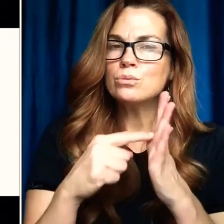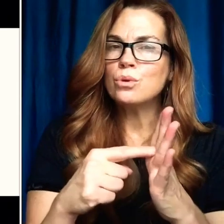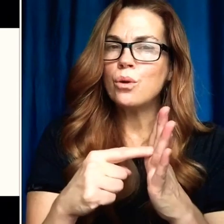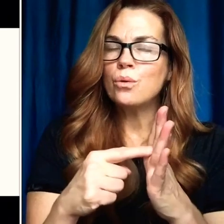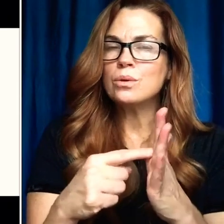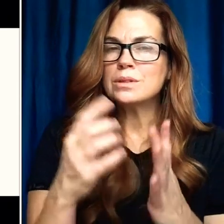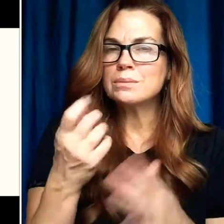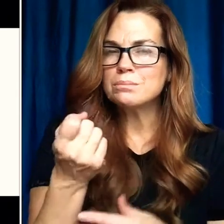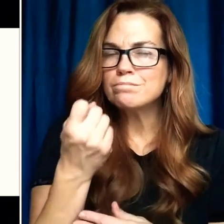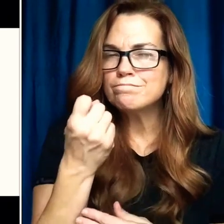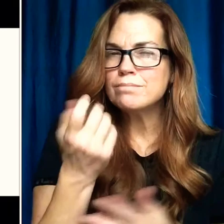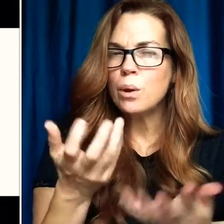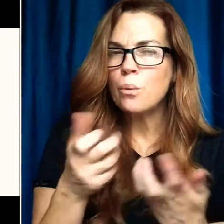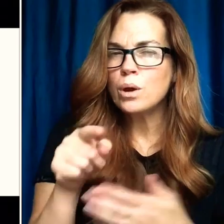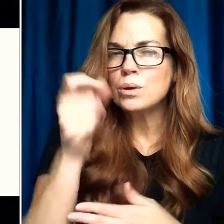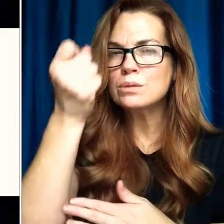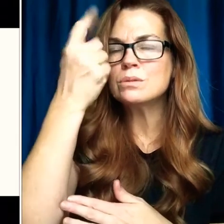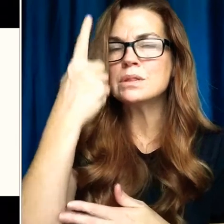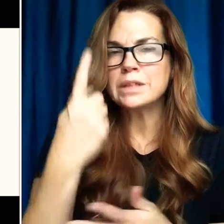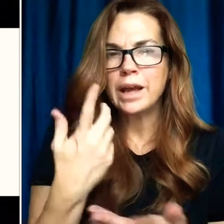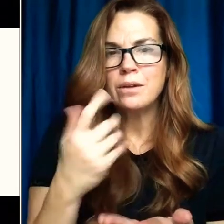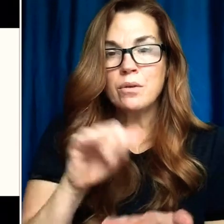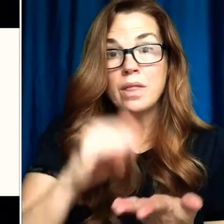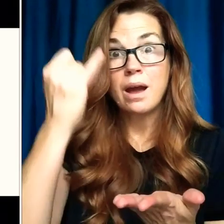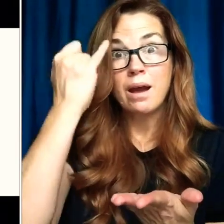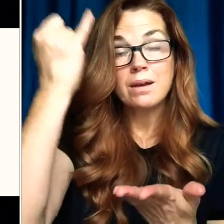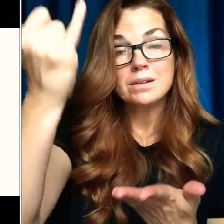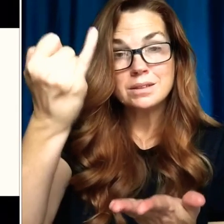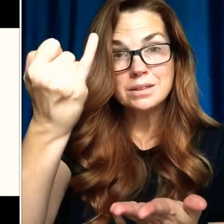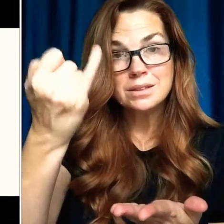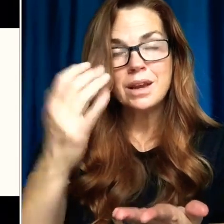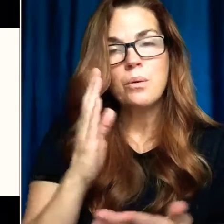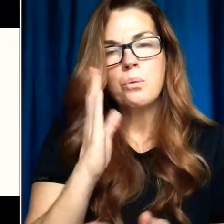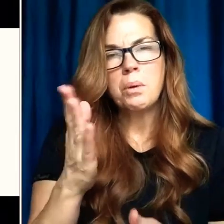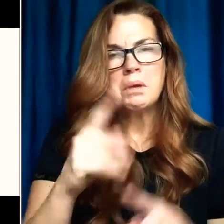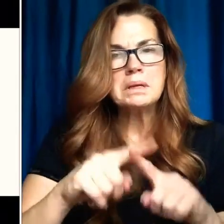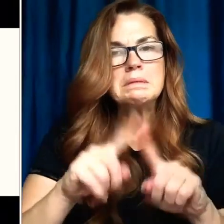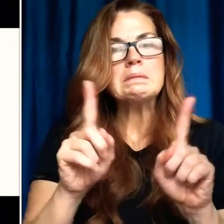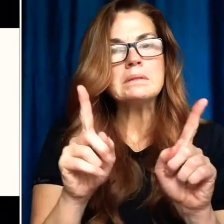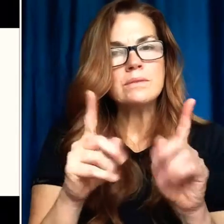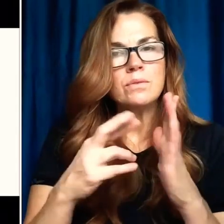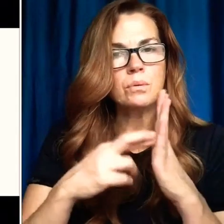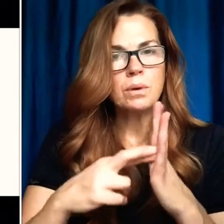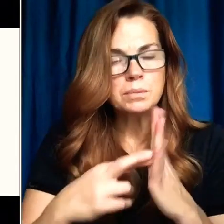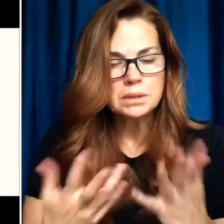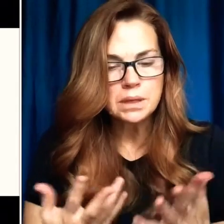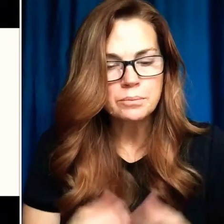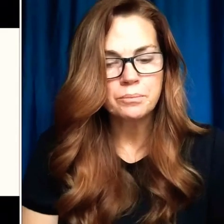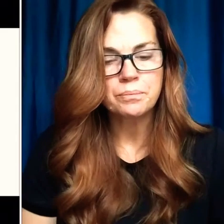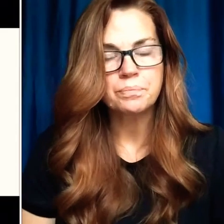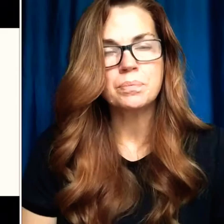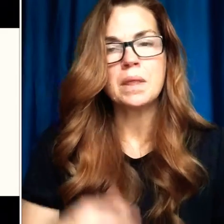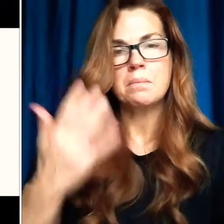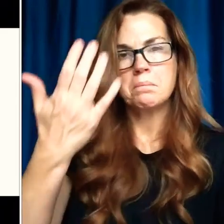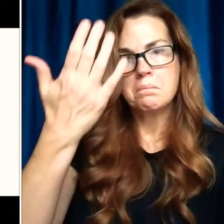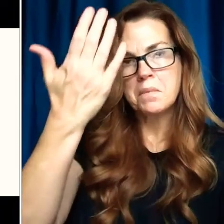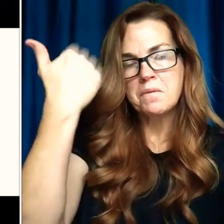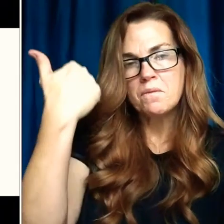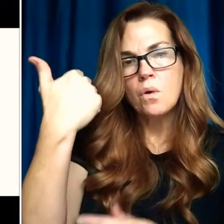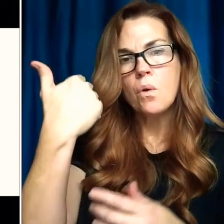way. Earlier, I had the orange, yellow, and green ovals drawn more toward the bottom of the blue